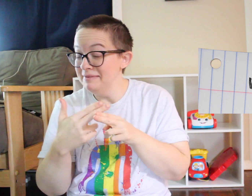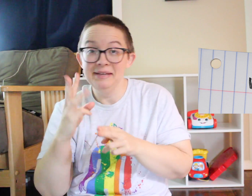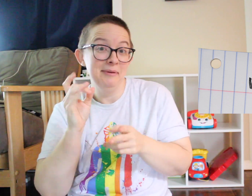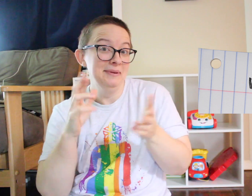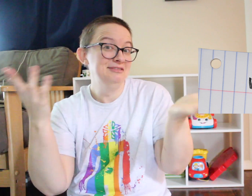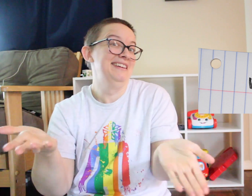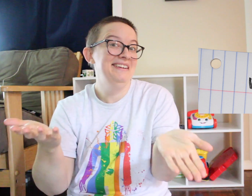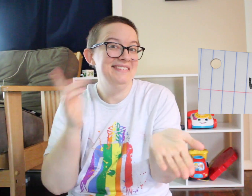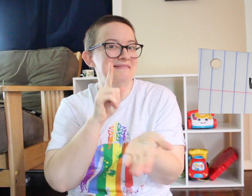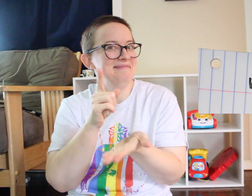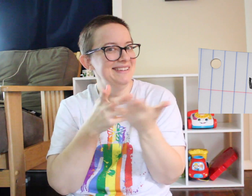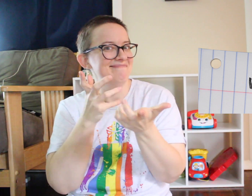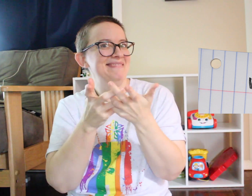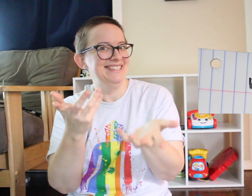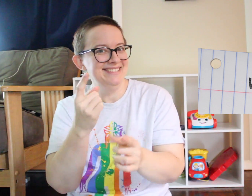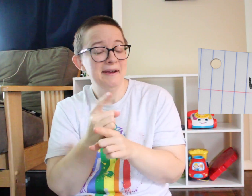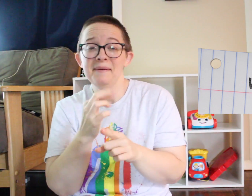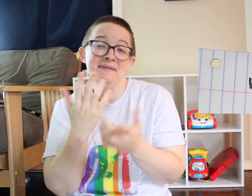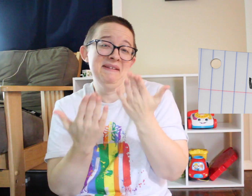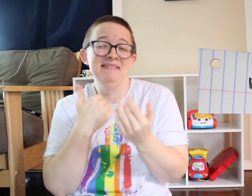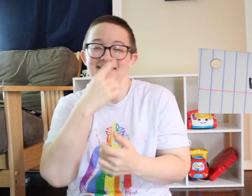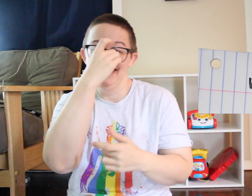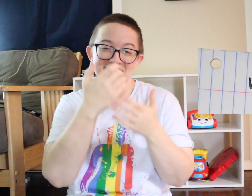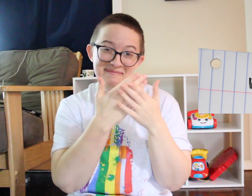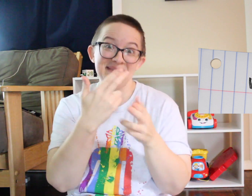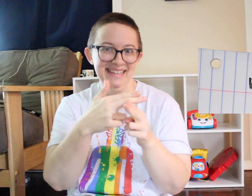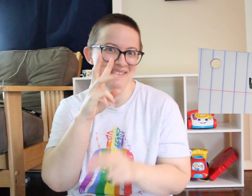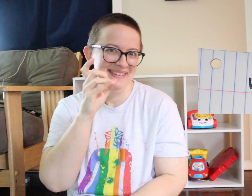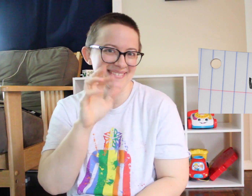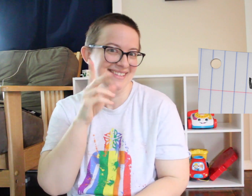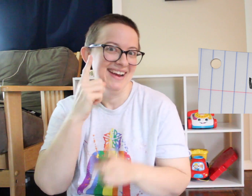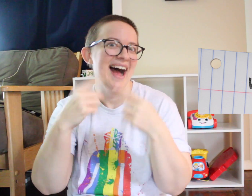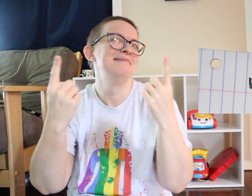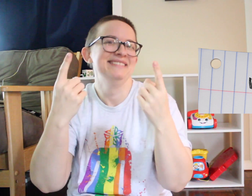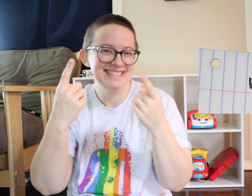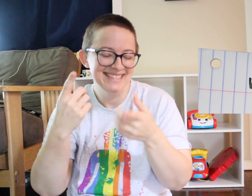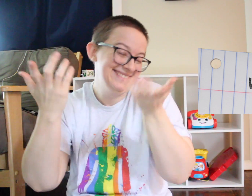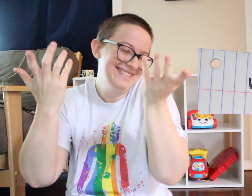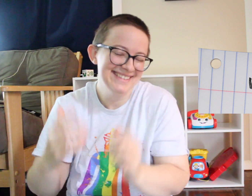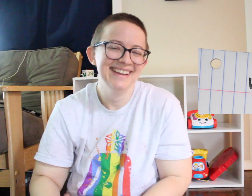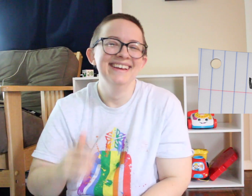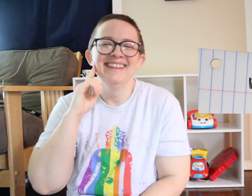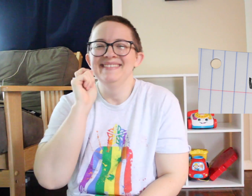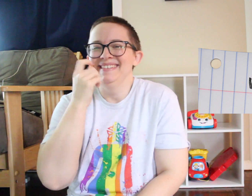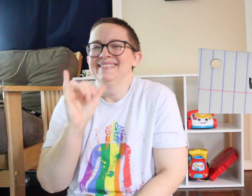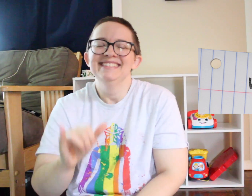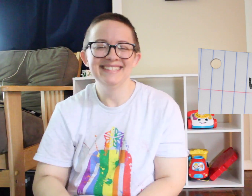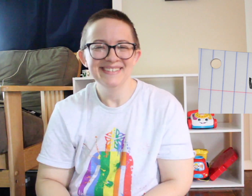winter baby, you could name it Winter. That'd be kind of appropriate. Or maybe you have a summer baby, you could name it Winter for an opposite effect. Still